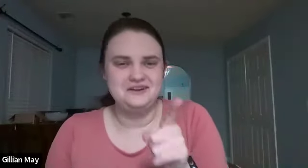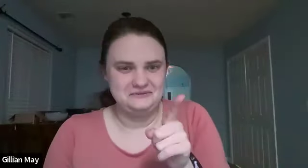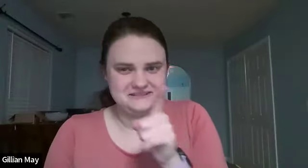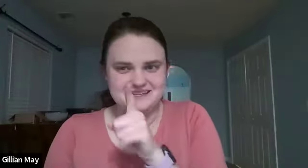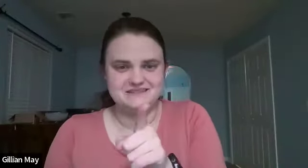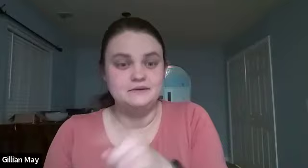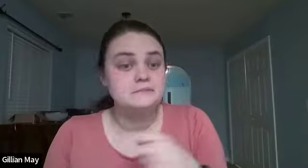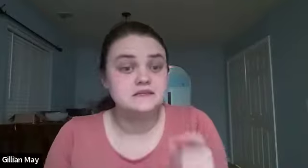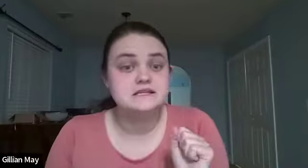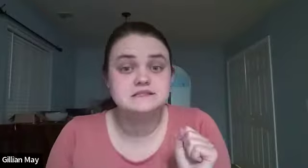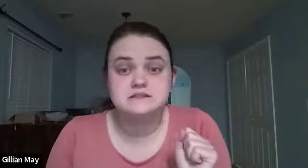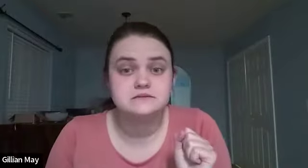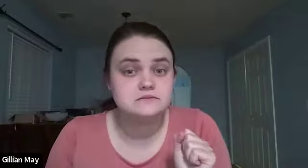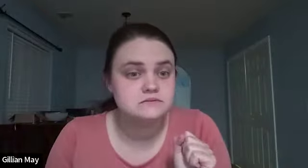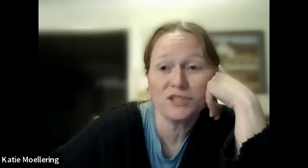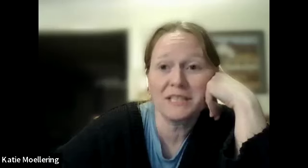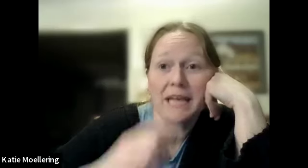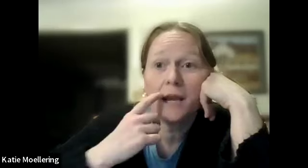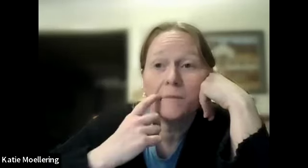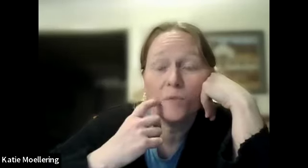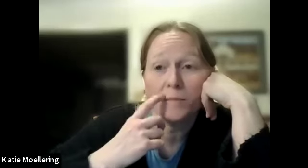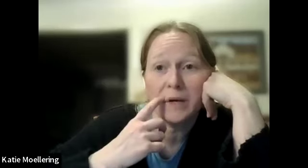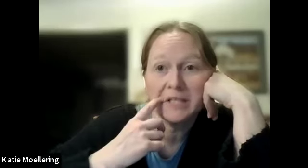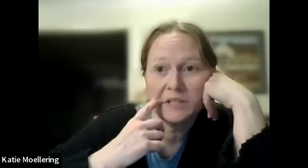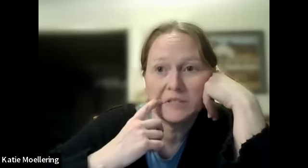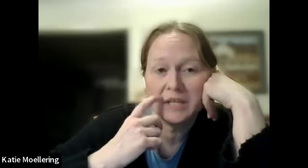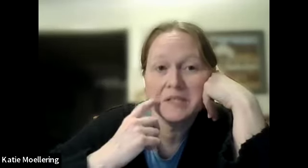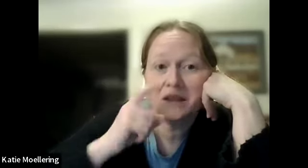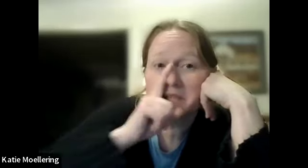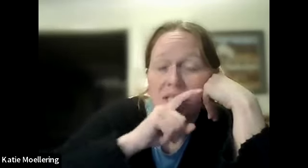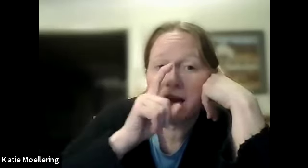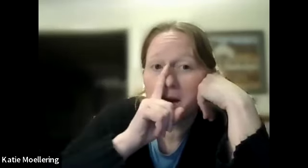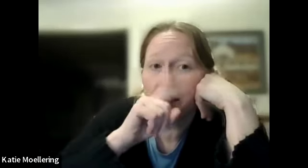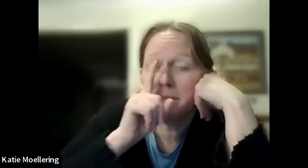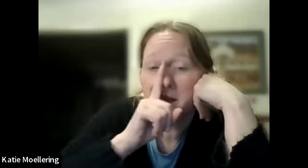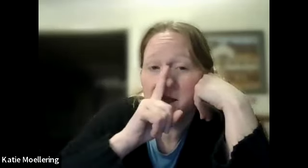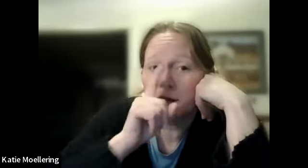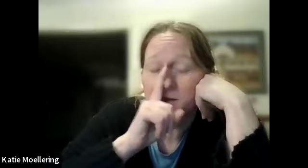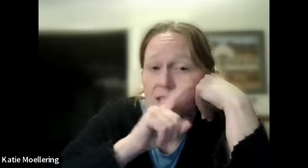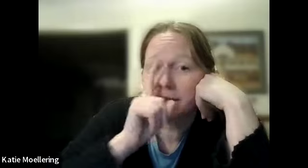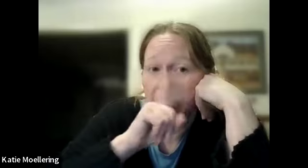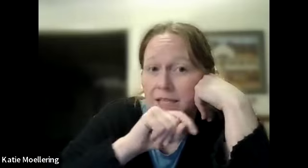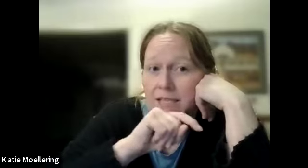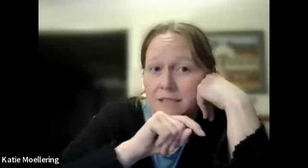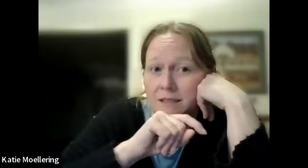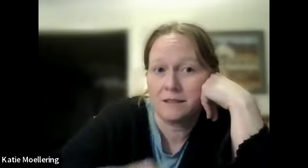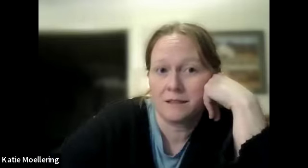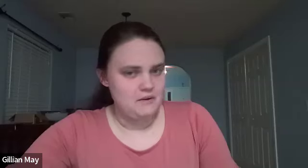good. Yes. I was just gonna say, at one point, didn't you tell us this is not like Mickey Mouse is not this? No, I